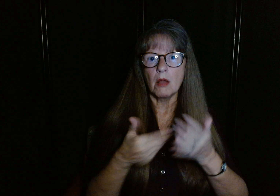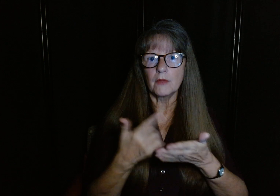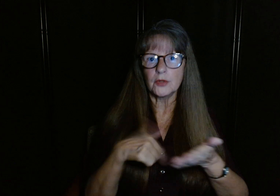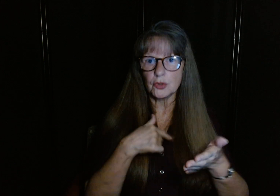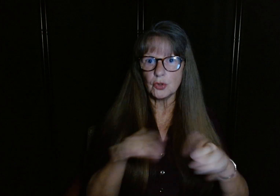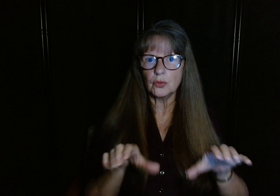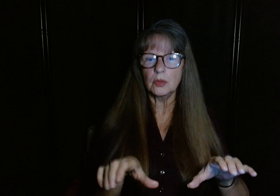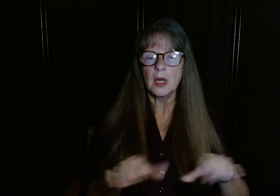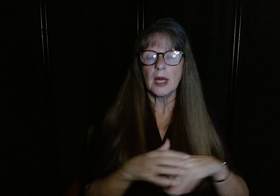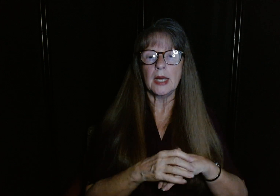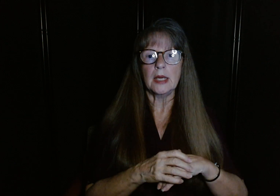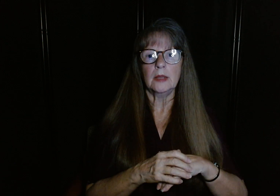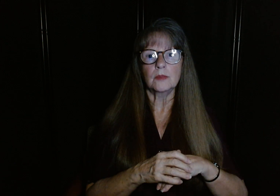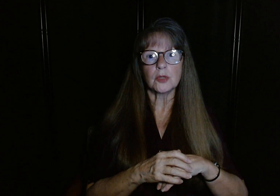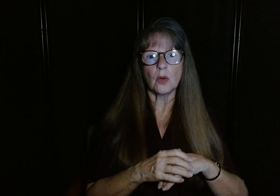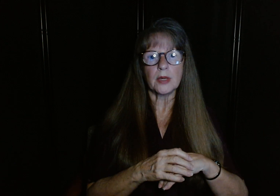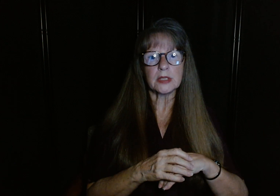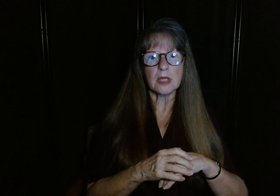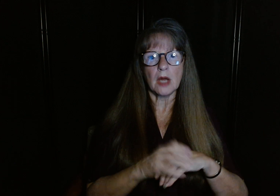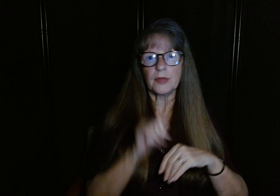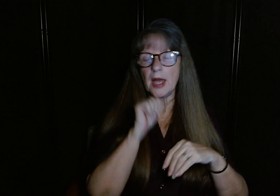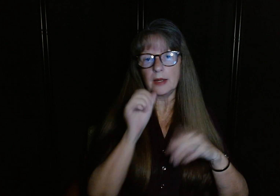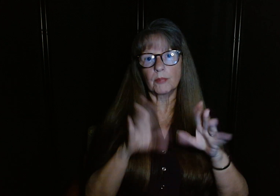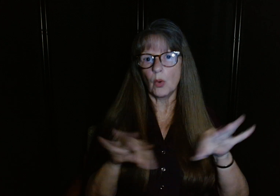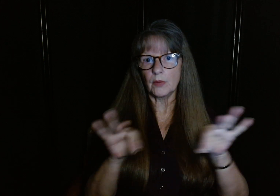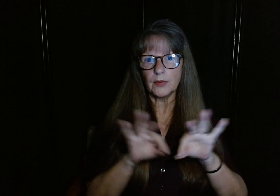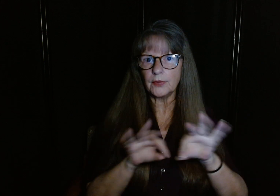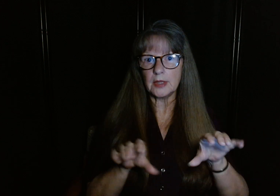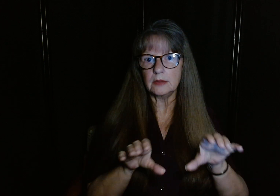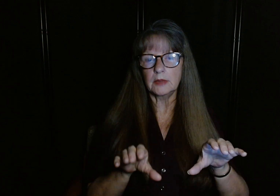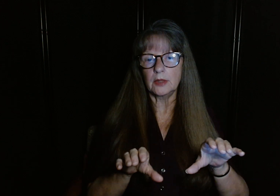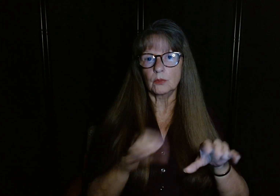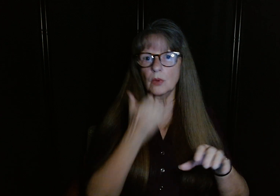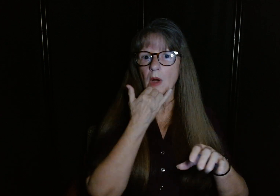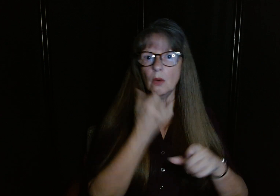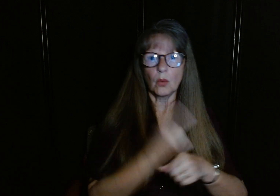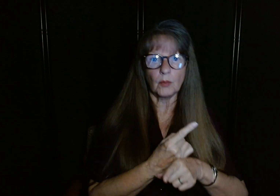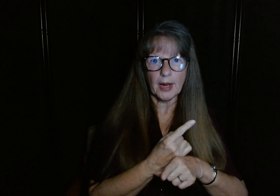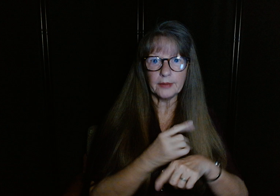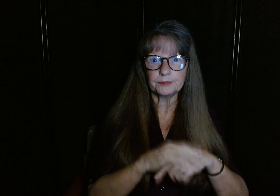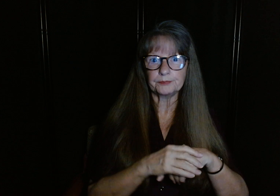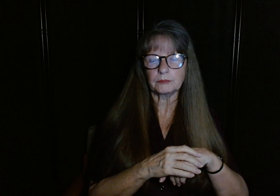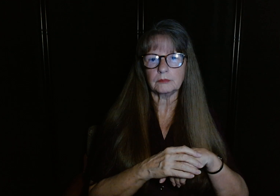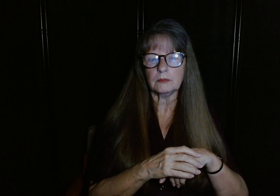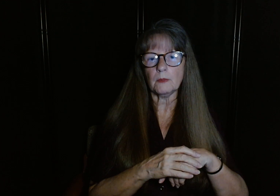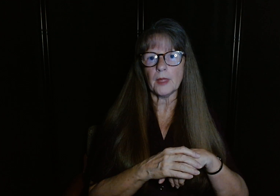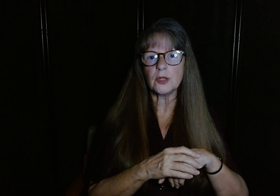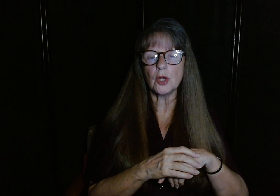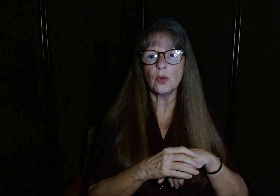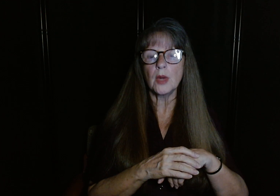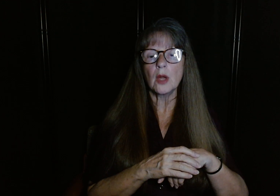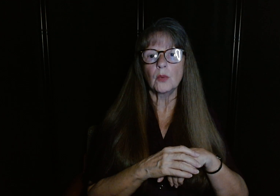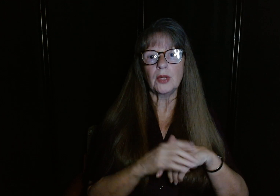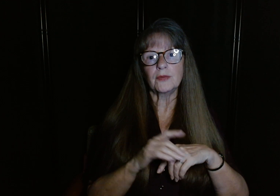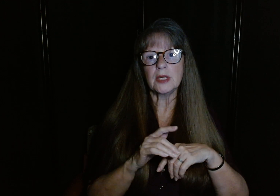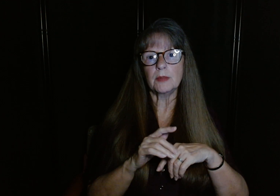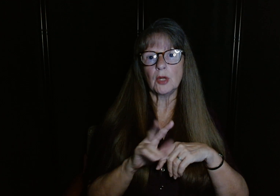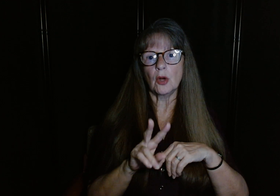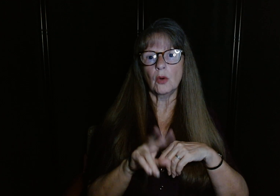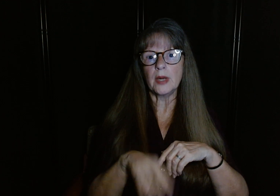us do. And so it's not that important that they did it wrong or right. So when you have TWO,